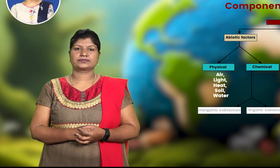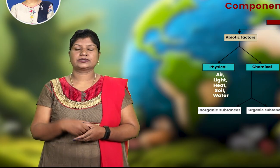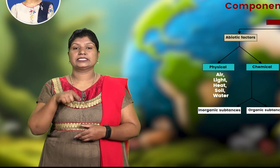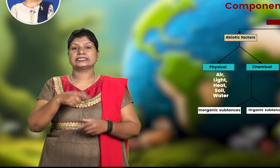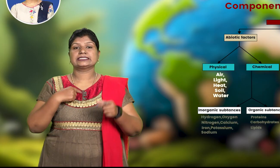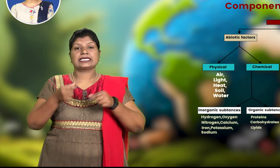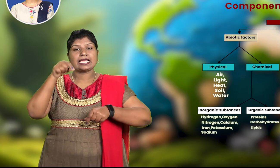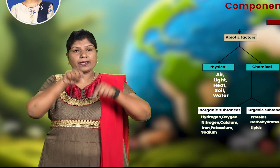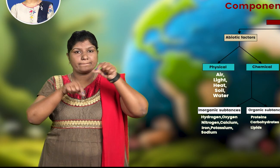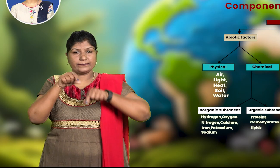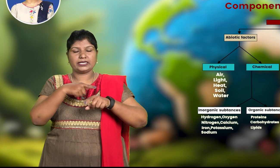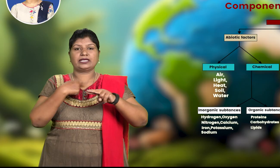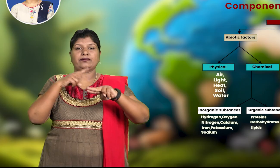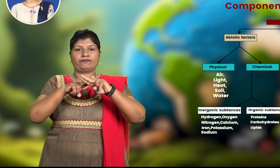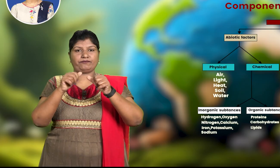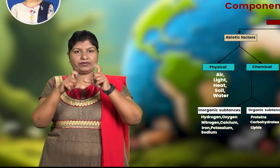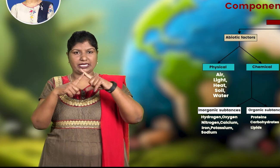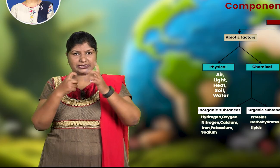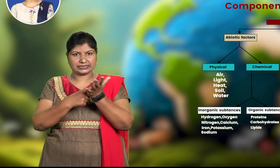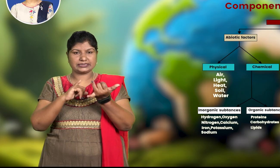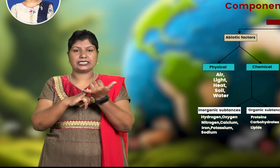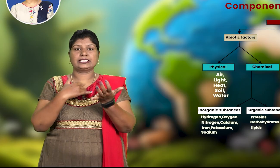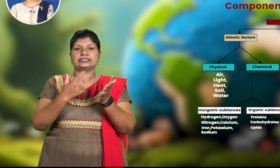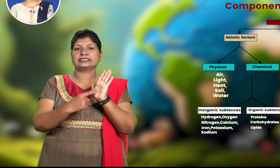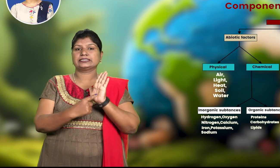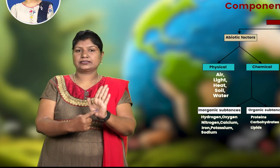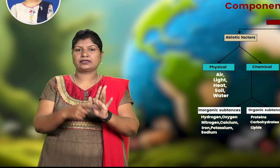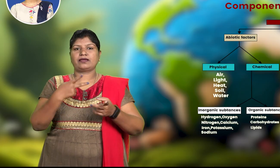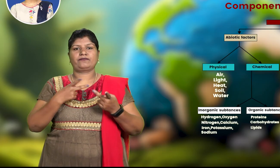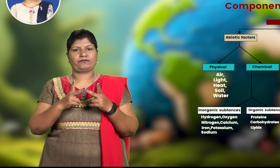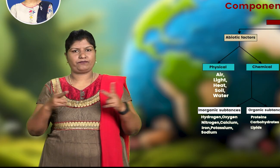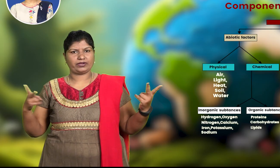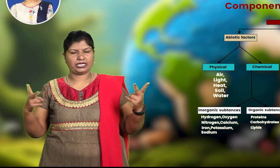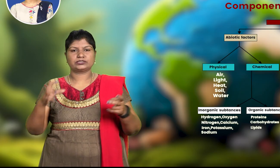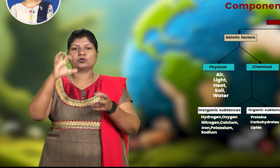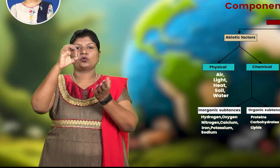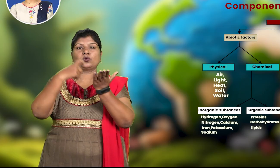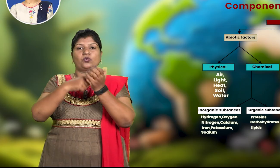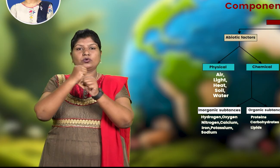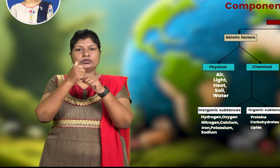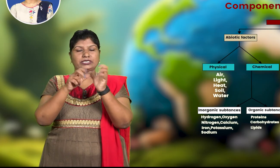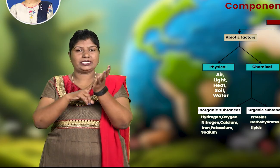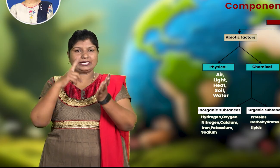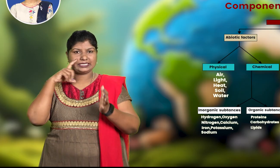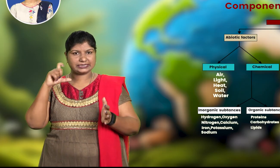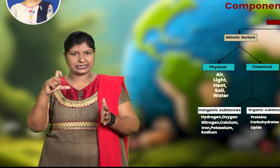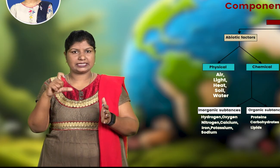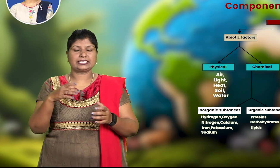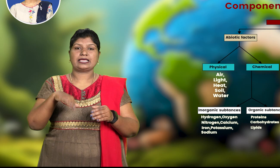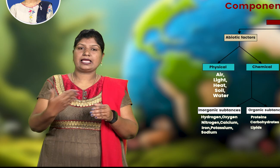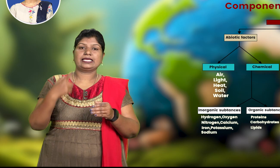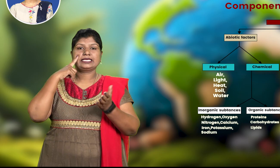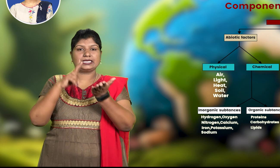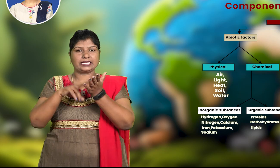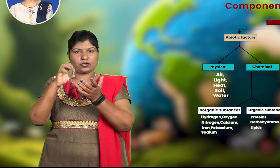Chemical factors are represented by the various organic and inorganic substances,